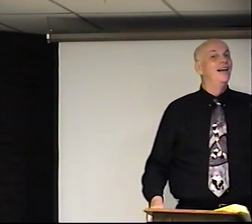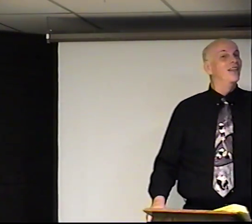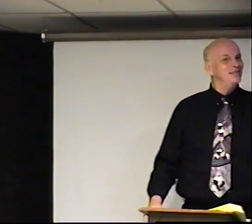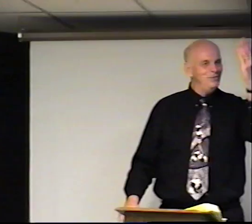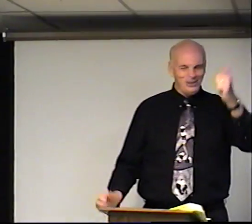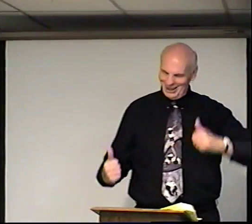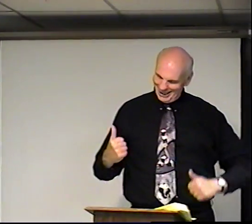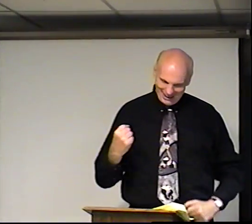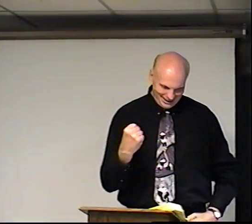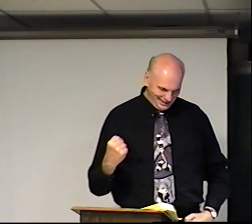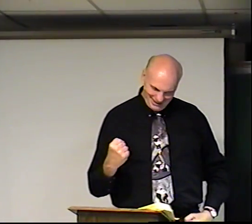That's right.